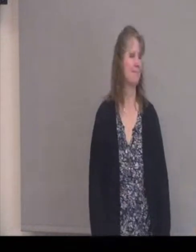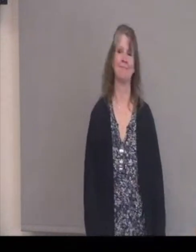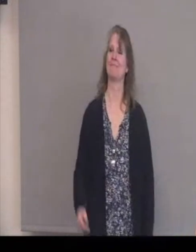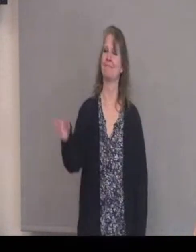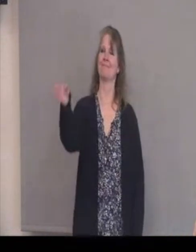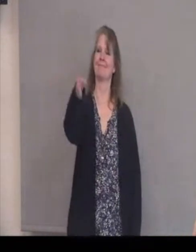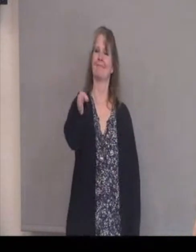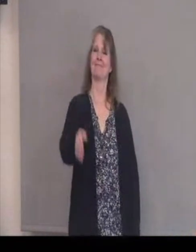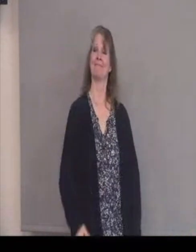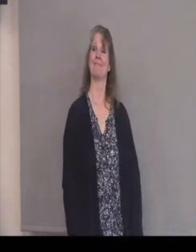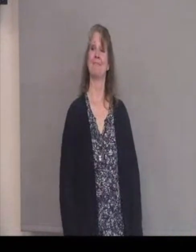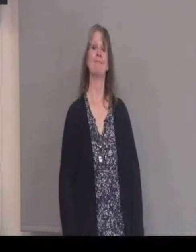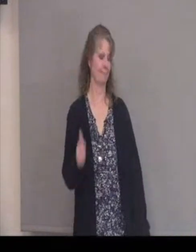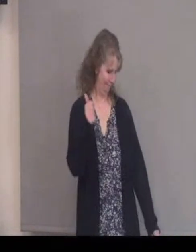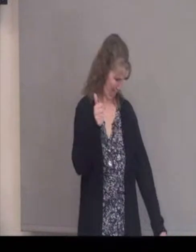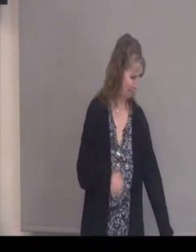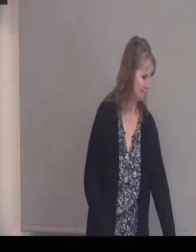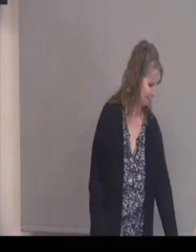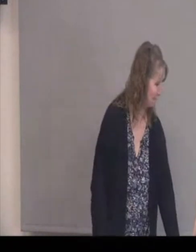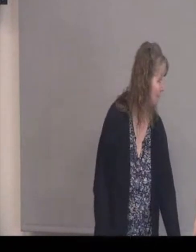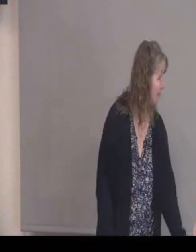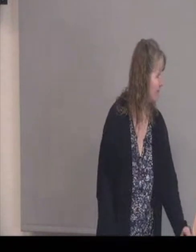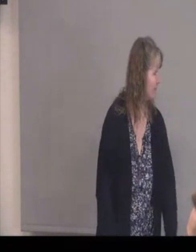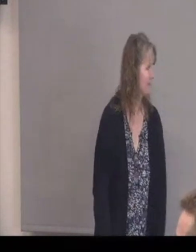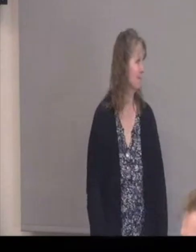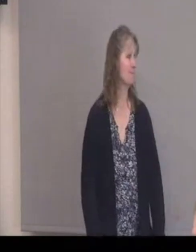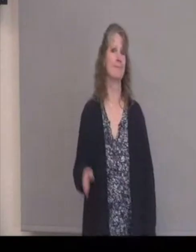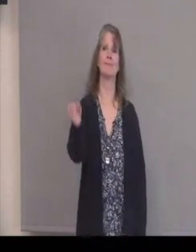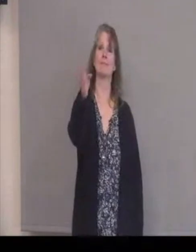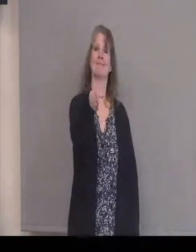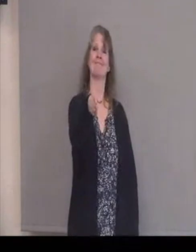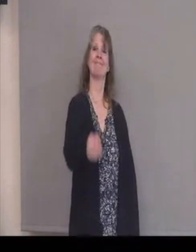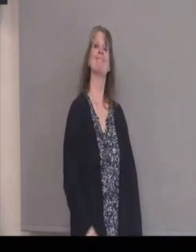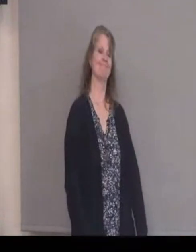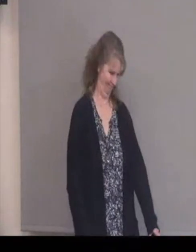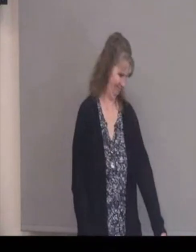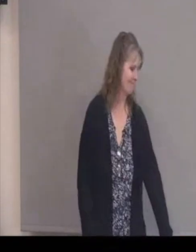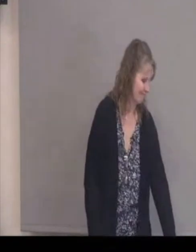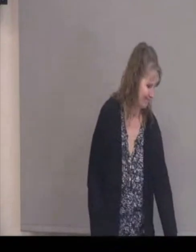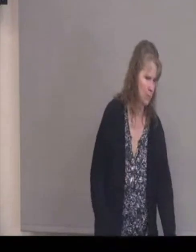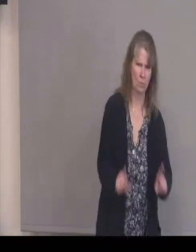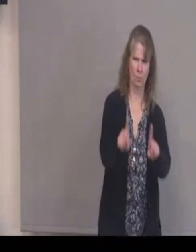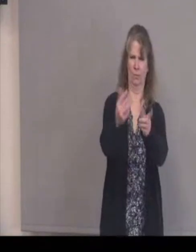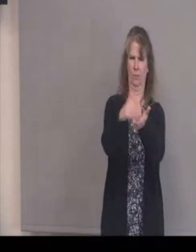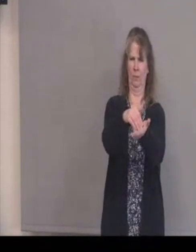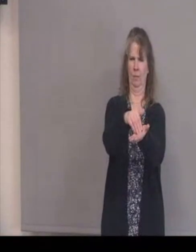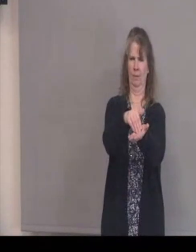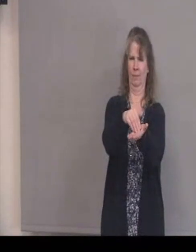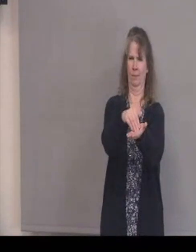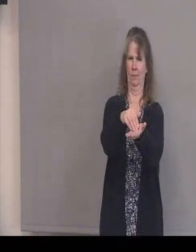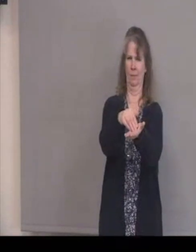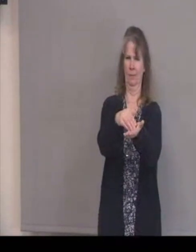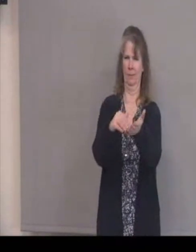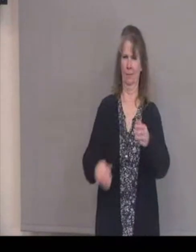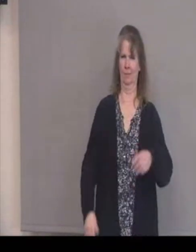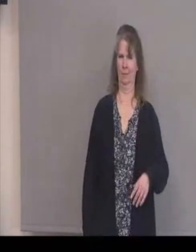is correct. Next. Lateral? Again, yep, right. Medial? Uh-huh. Oh, can you